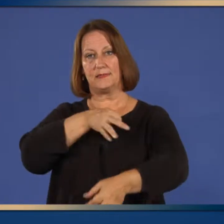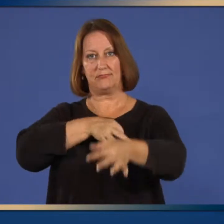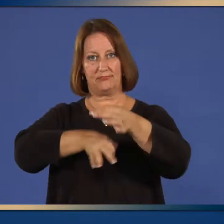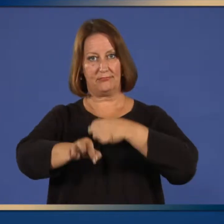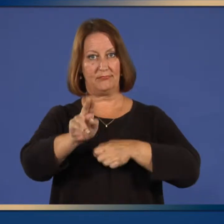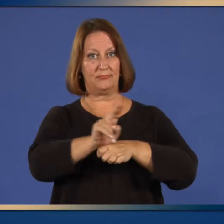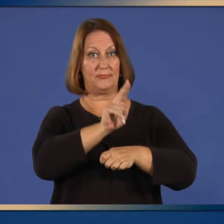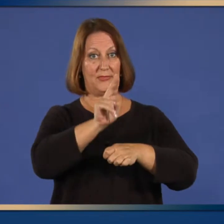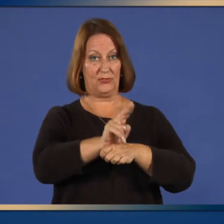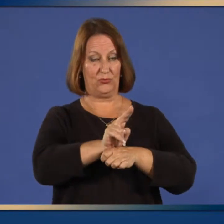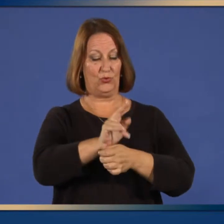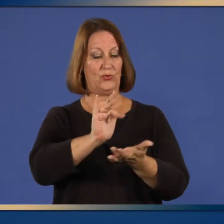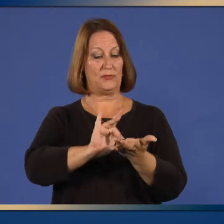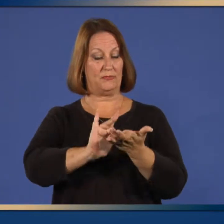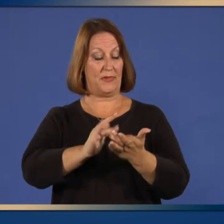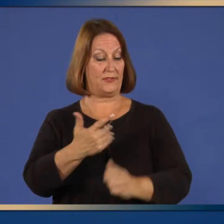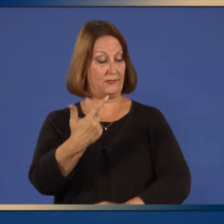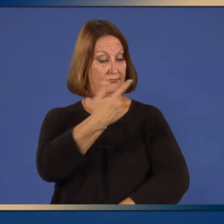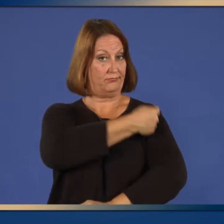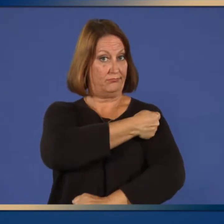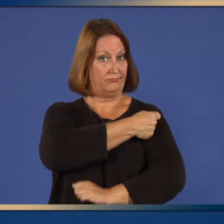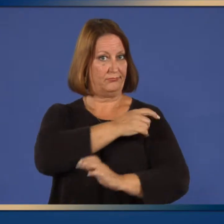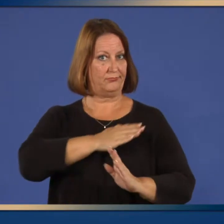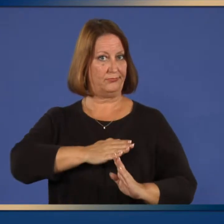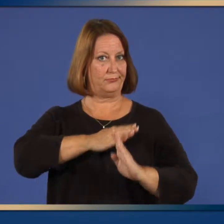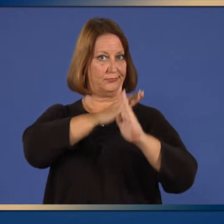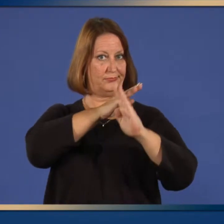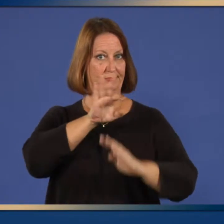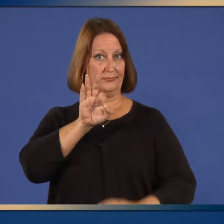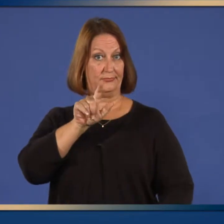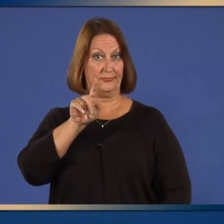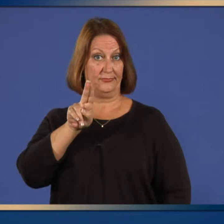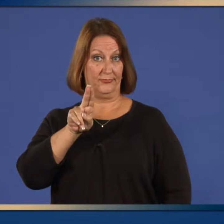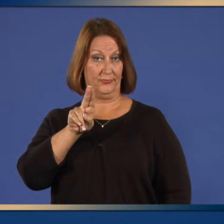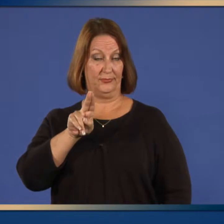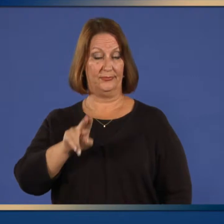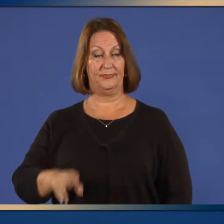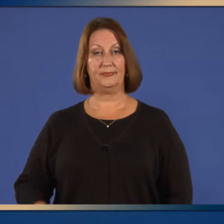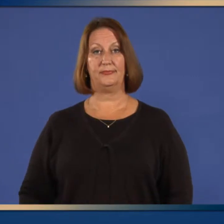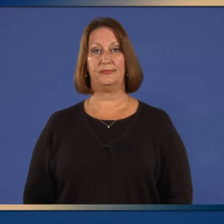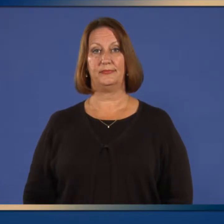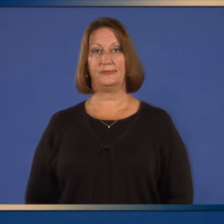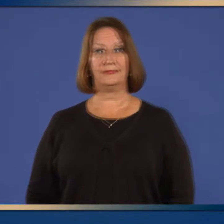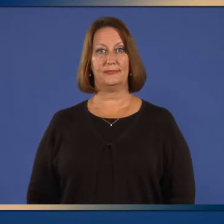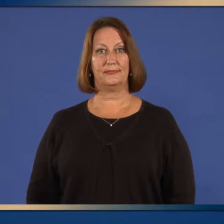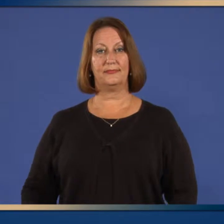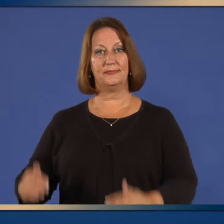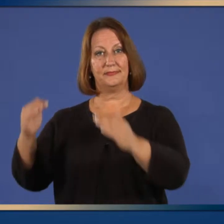These children should be vaccinated with the injectable influenza vaccine.